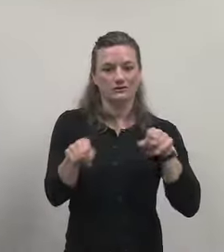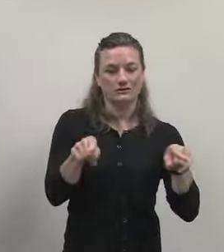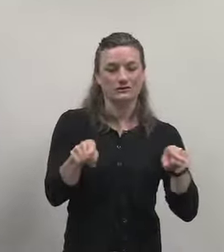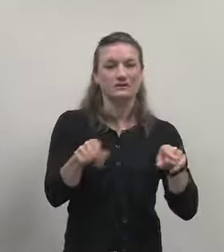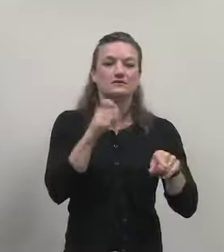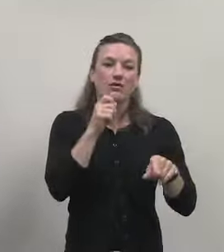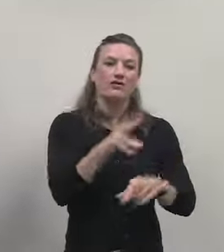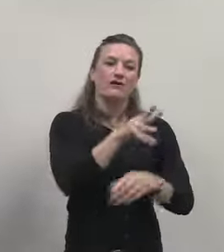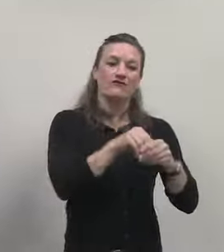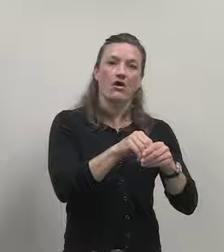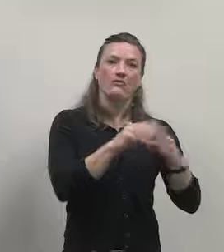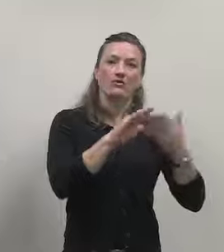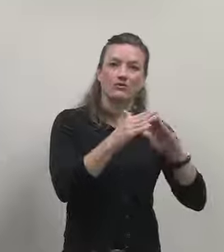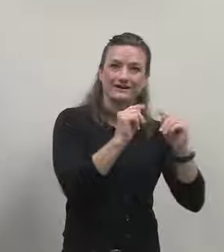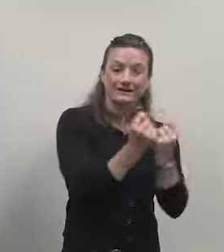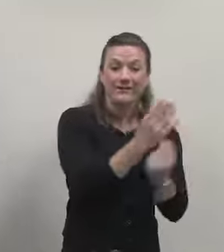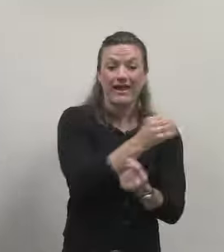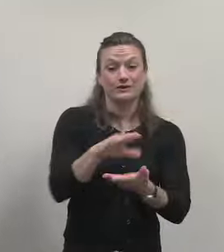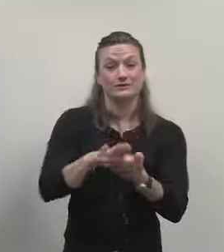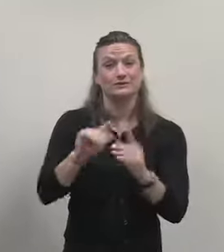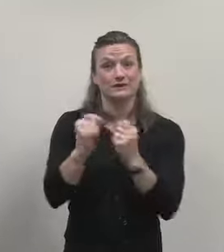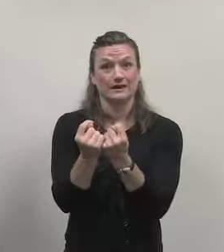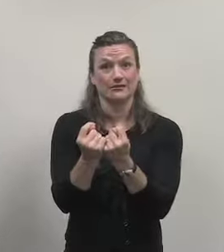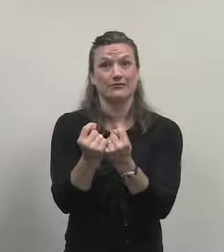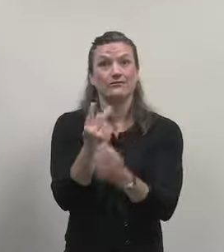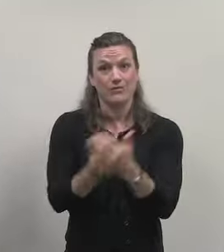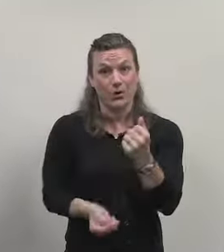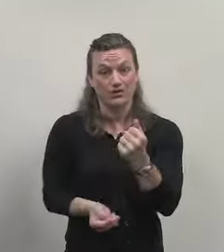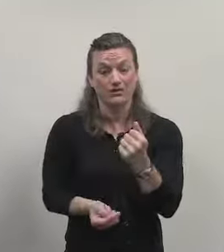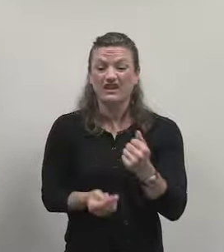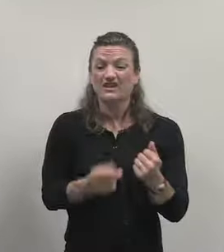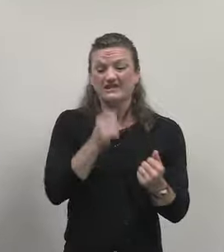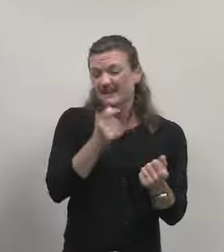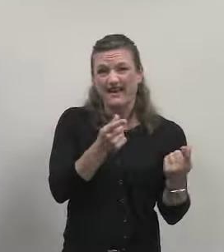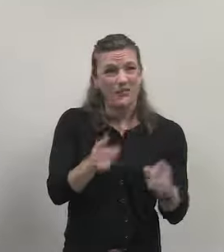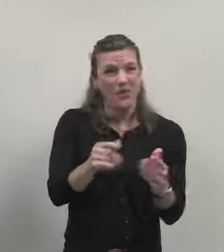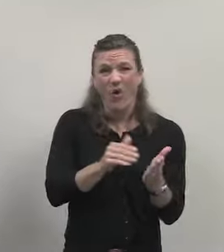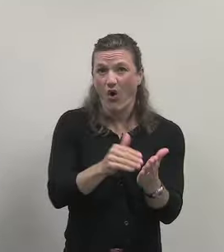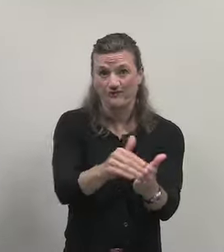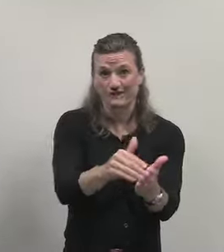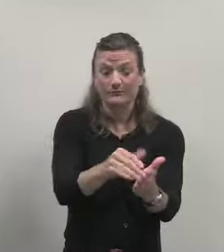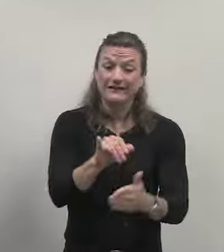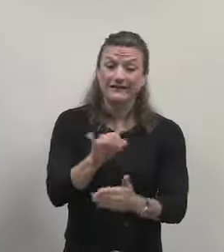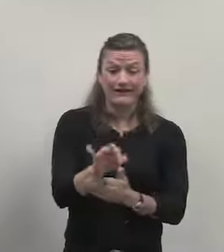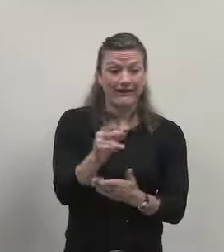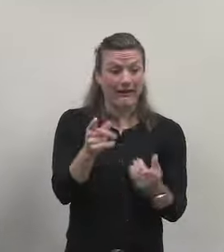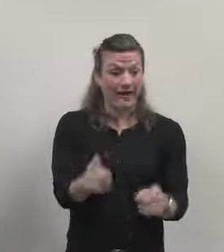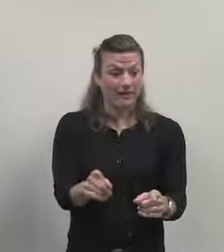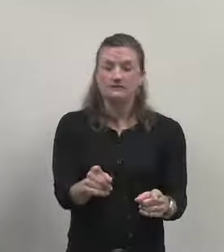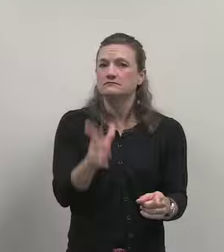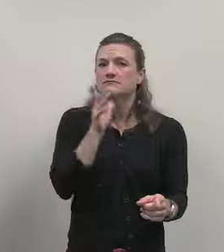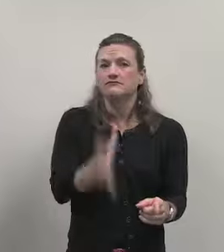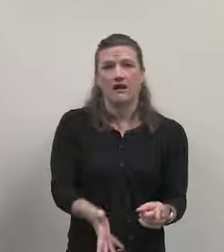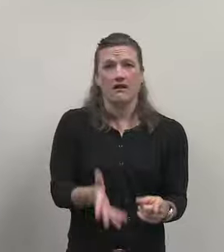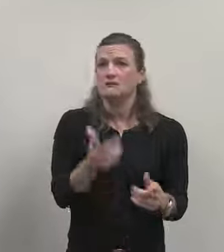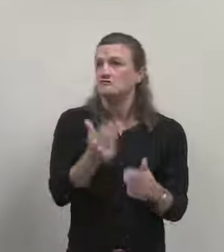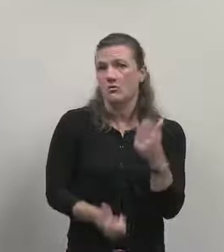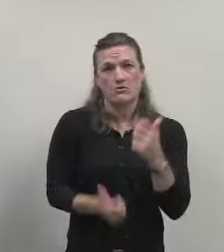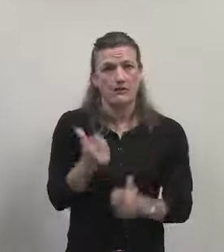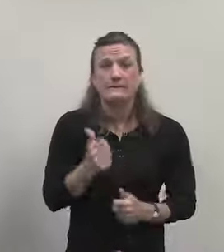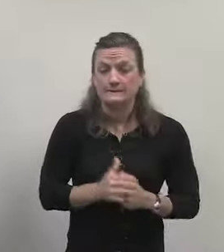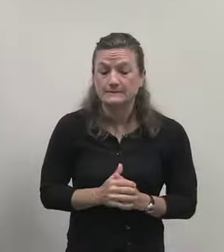and the school level team. But that doesn't happen all the time, but if it does, that's not a problem. So the community level